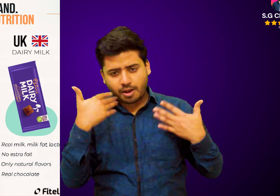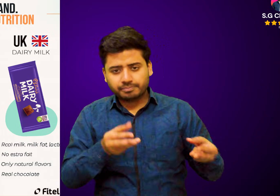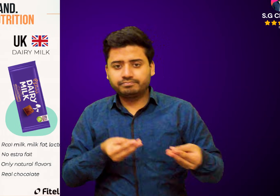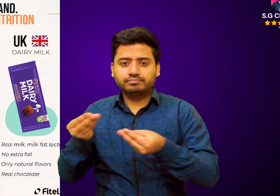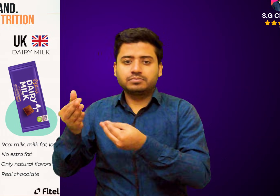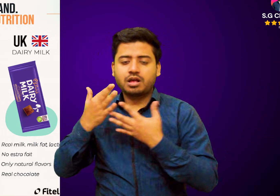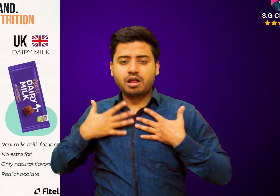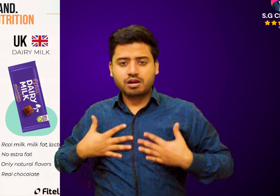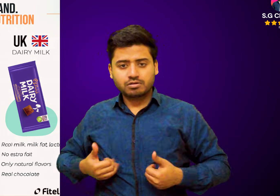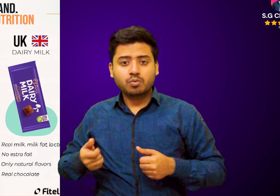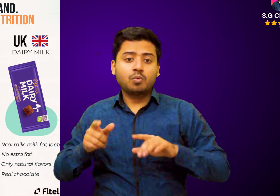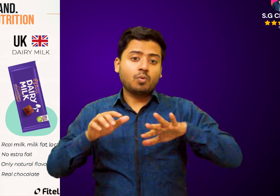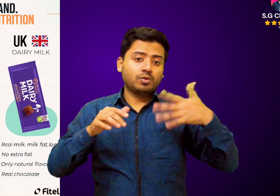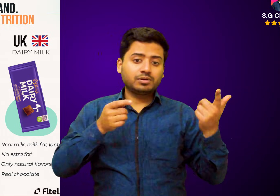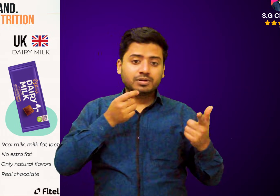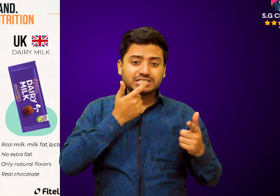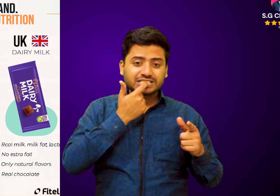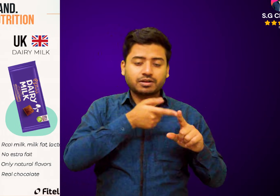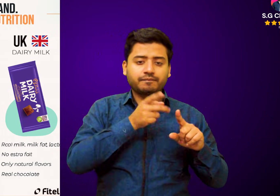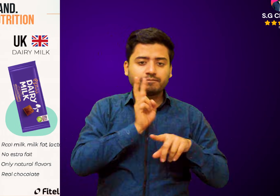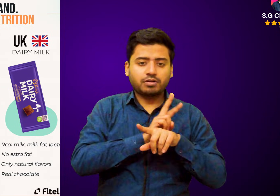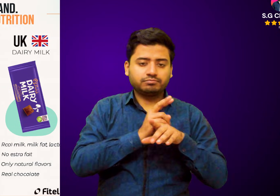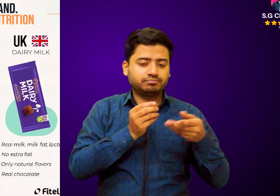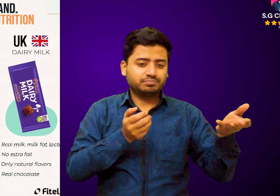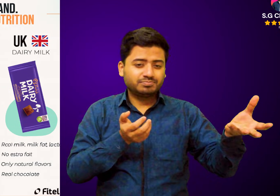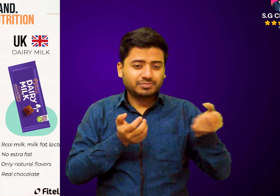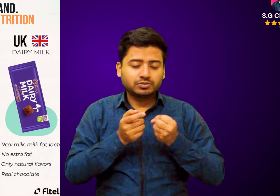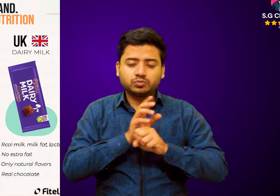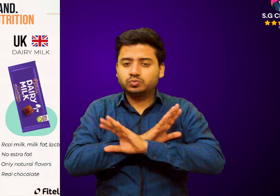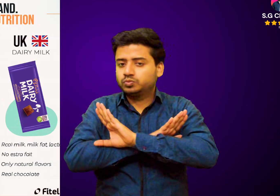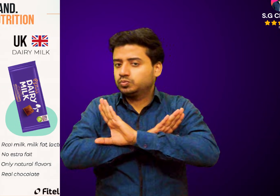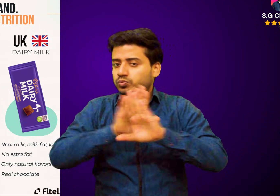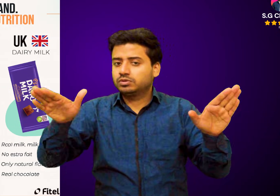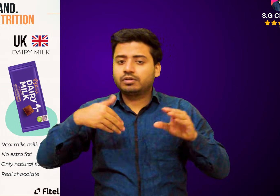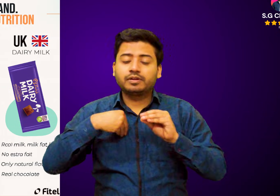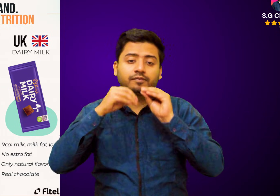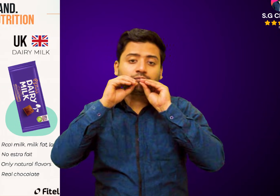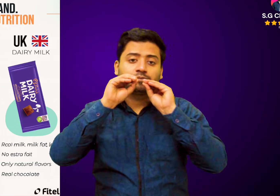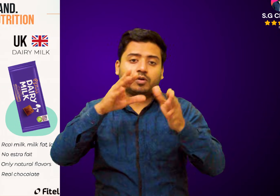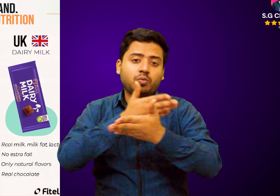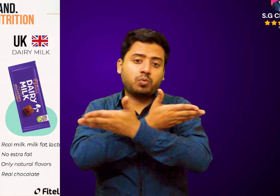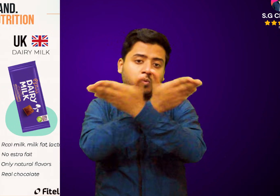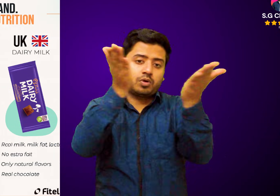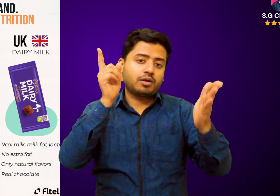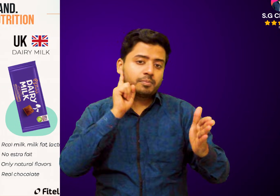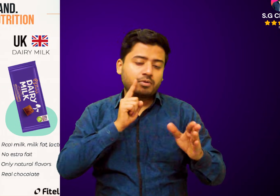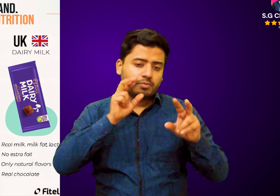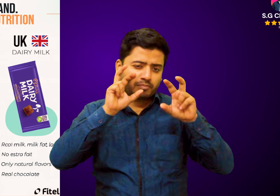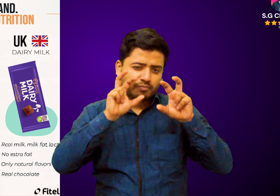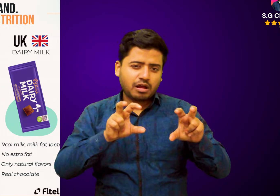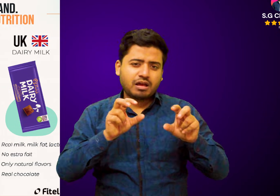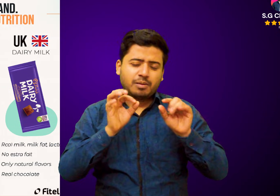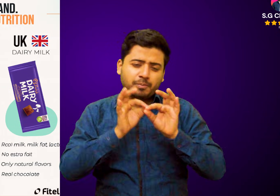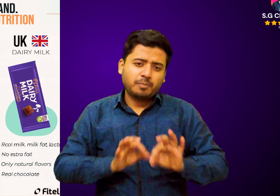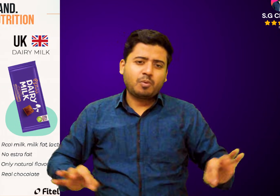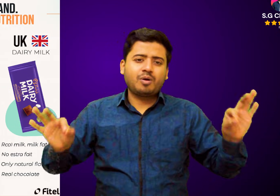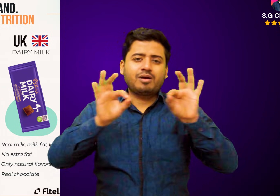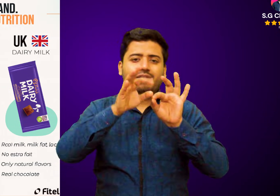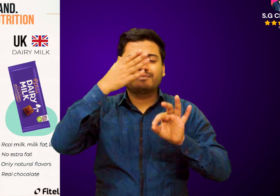Milk powder, essential for the milk part. Liquid milk cannot be used directly in solid chocolate because its water content would